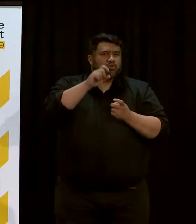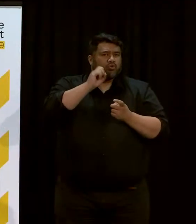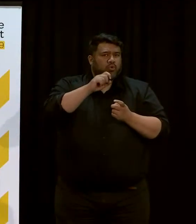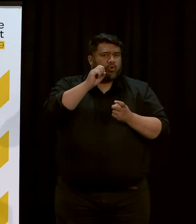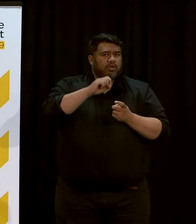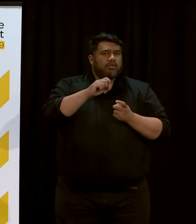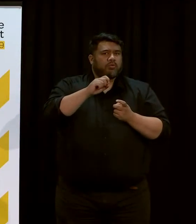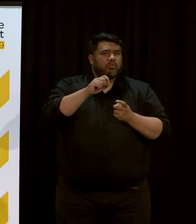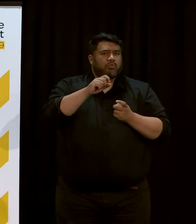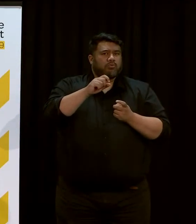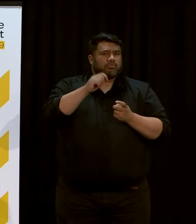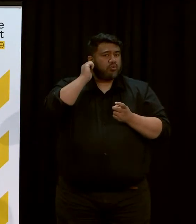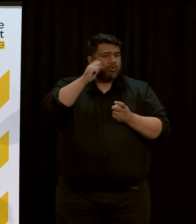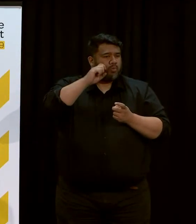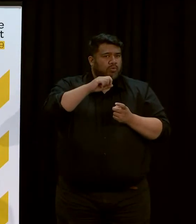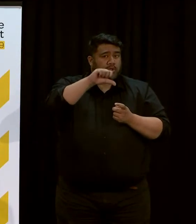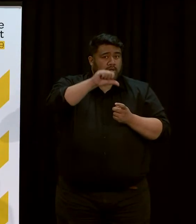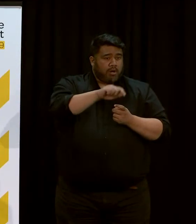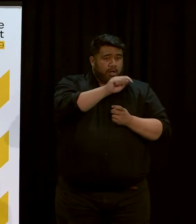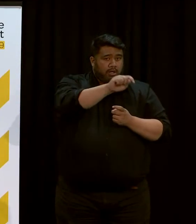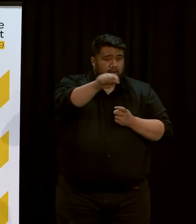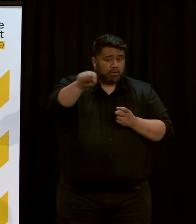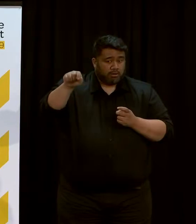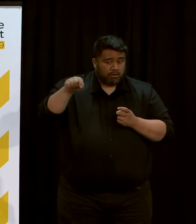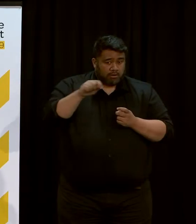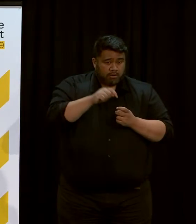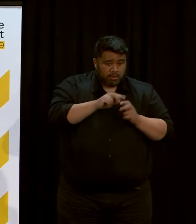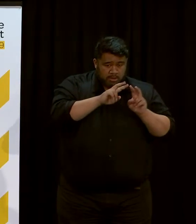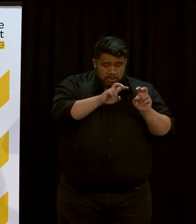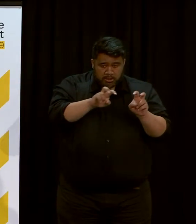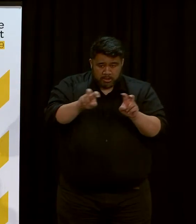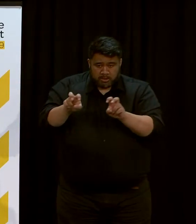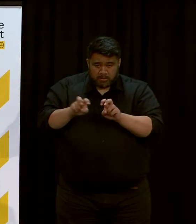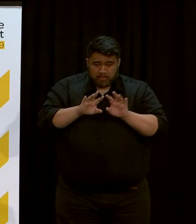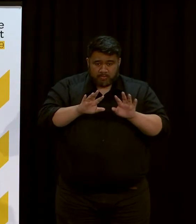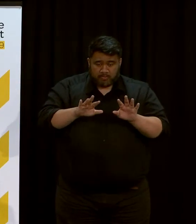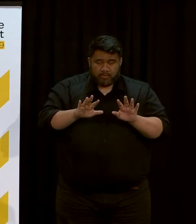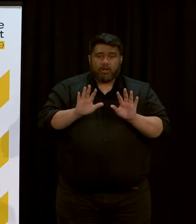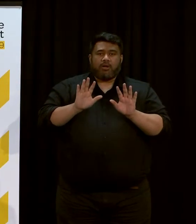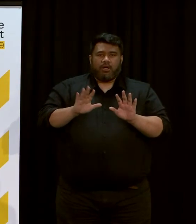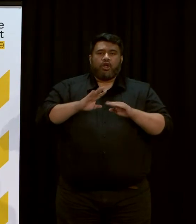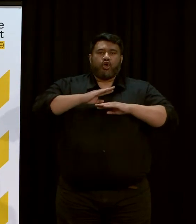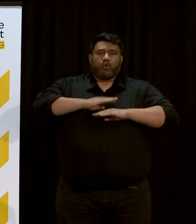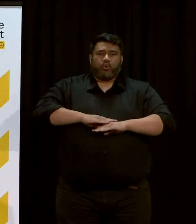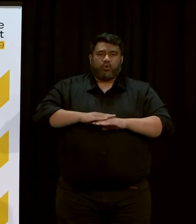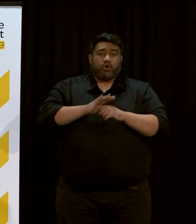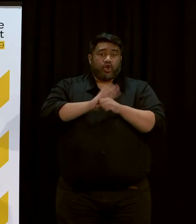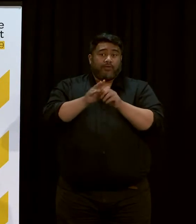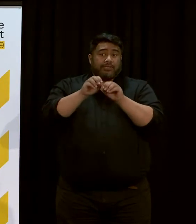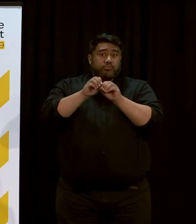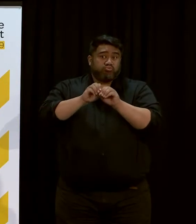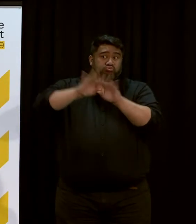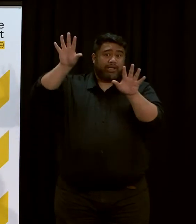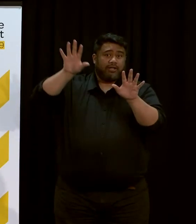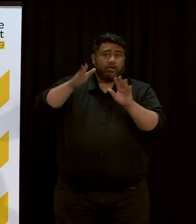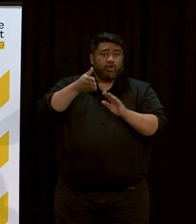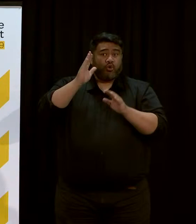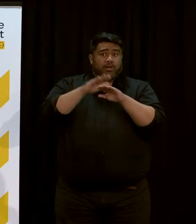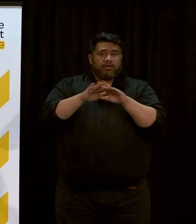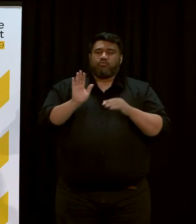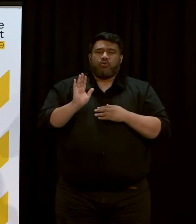date suggests the individuals who tested positive in Northland have not spread it further. I would, however, always ask anyone